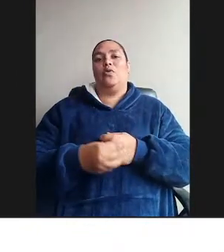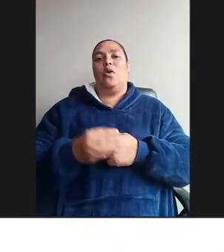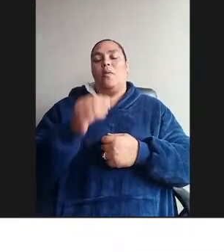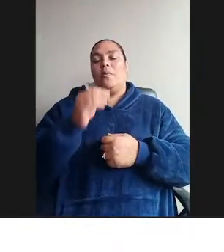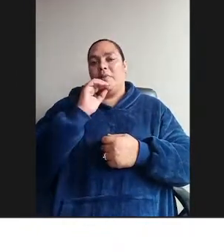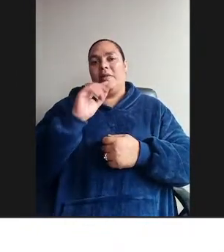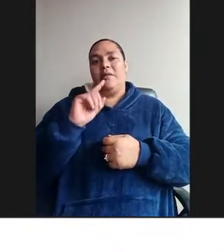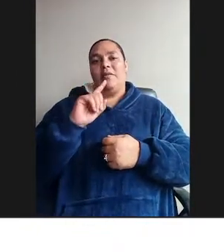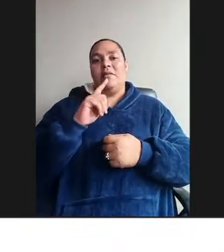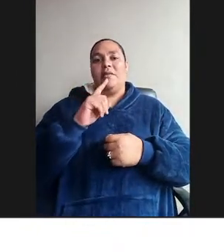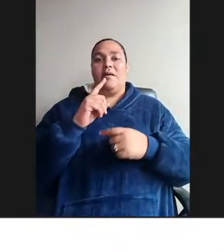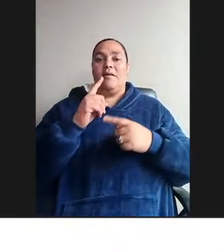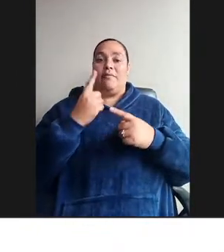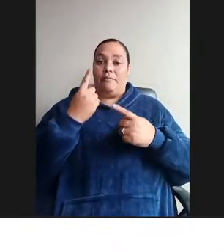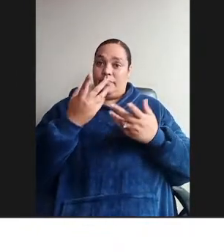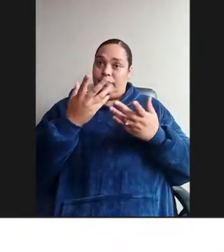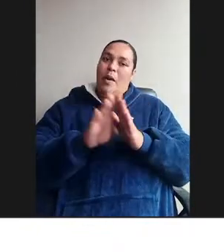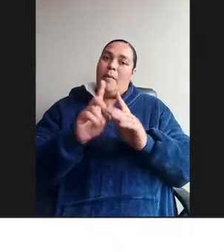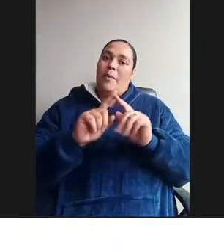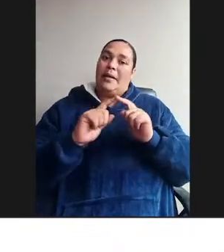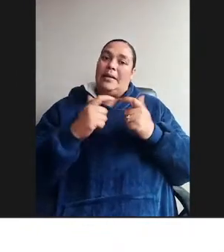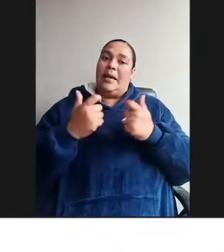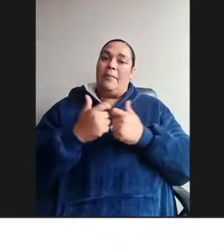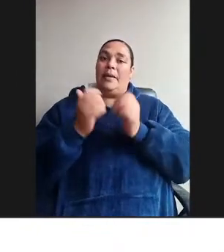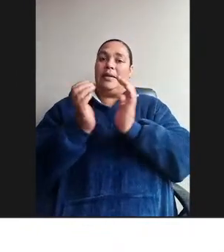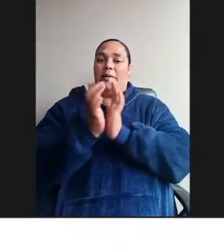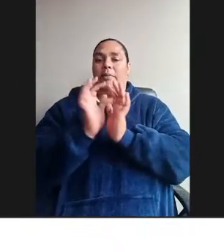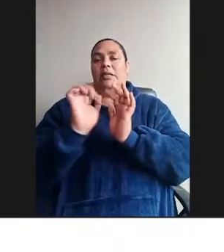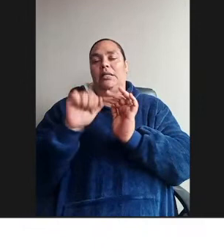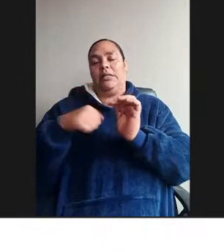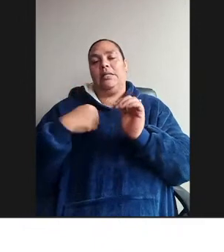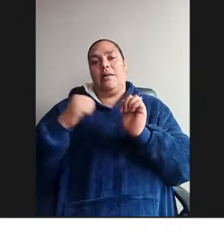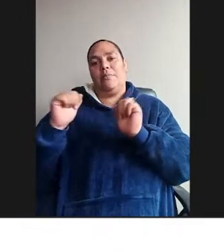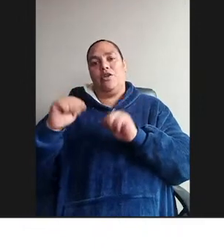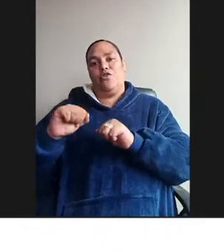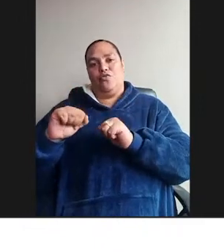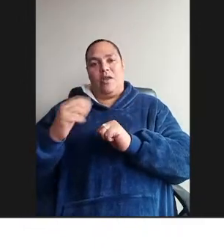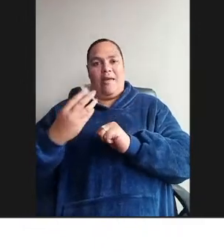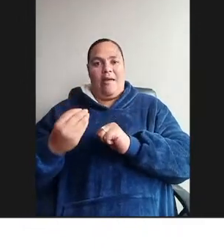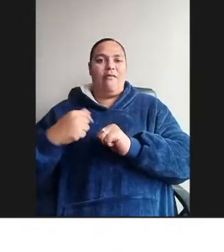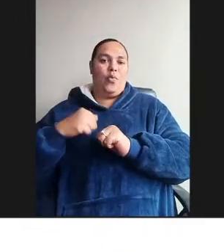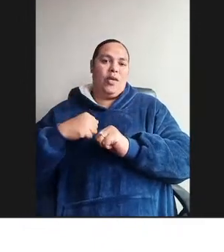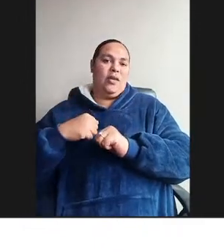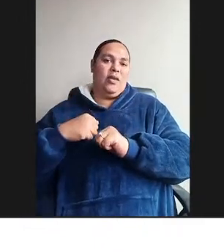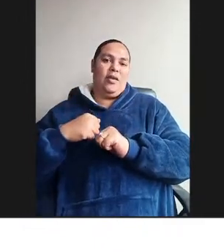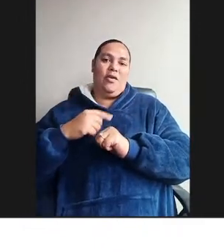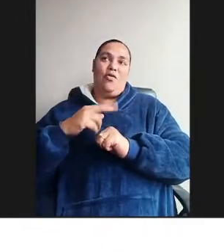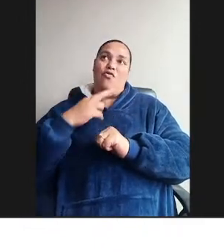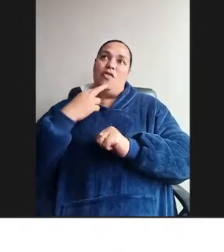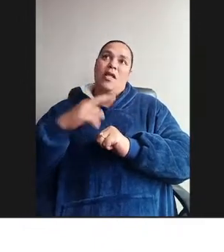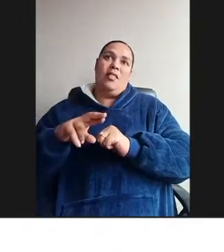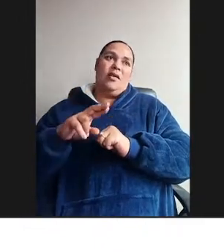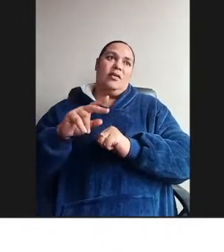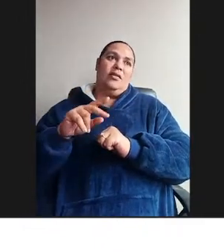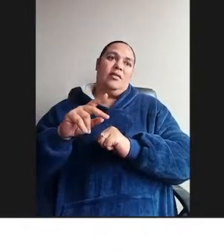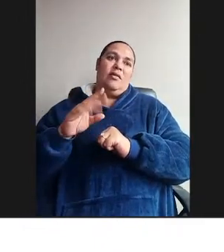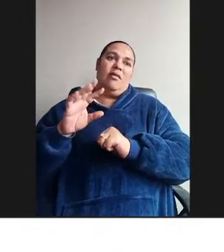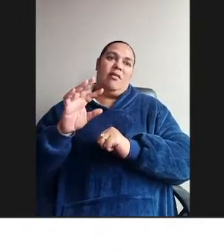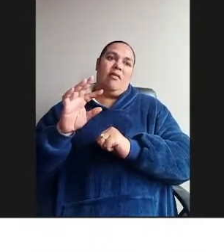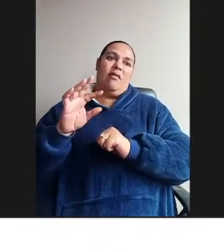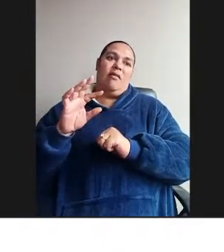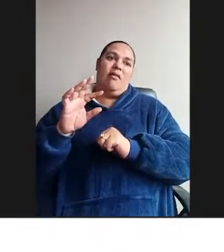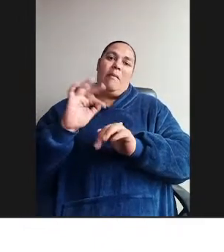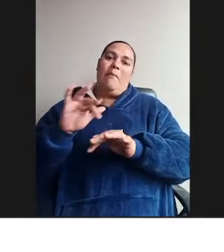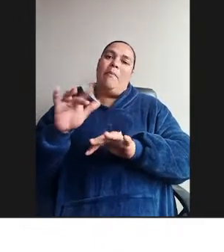there. Regarding committee meetings, yes, I agree there. We haven't really afforded people public participation